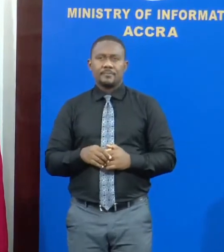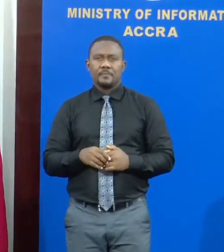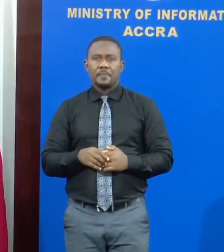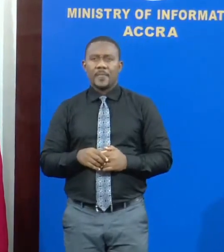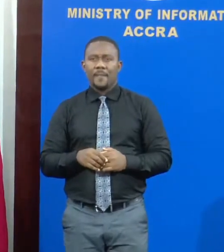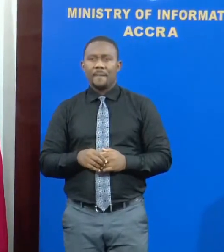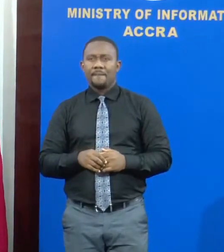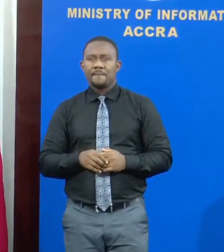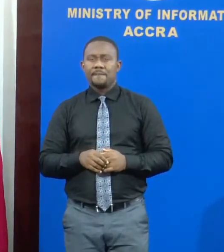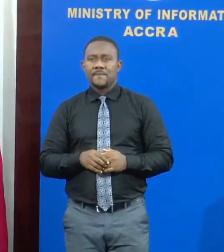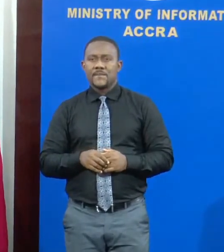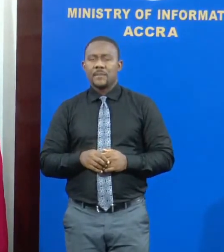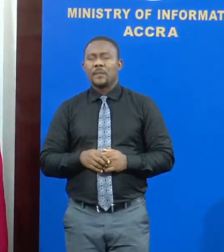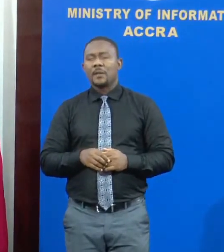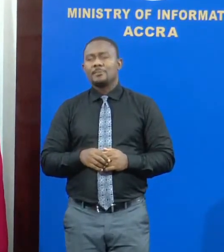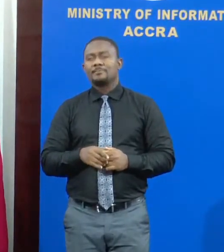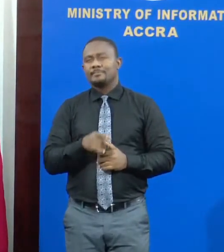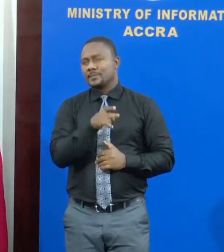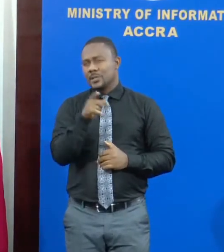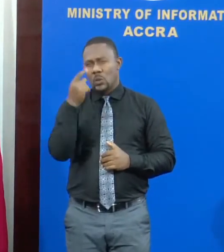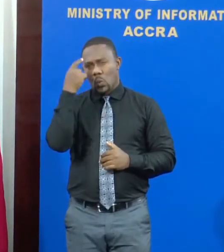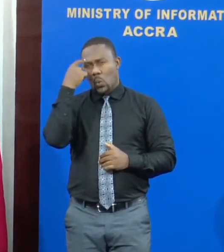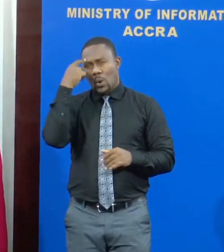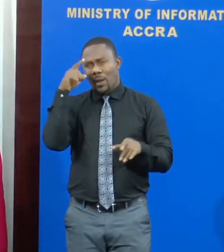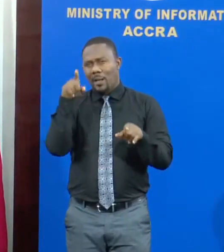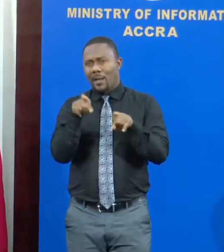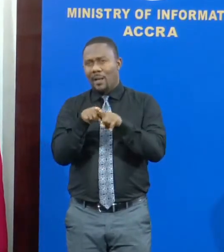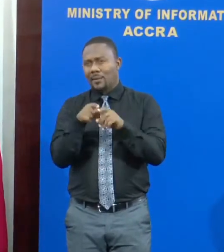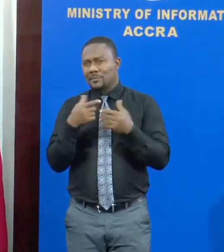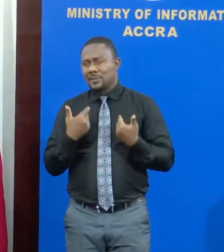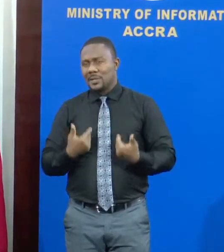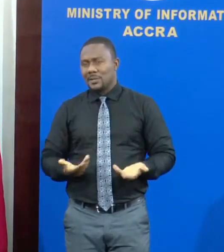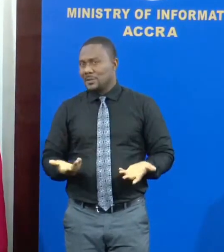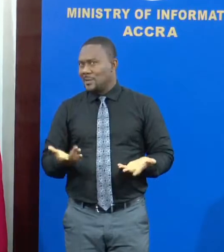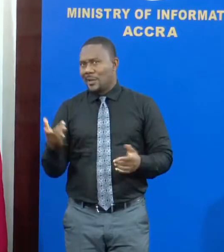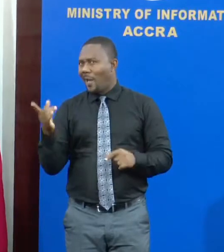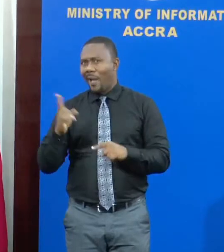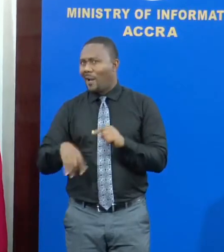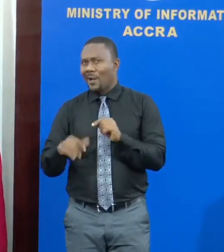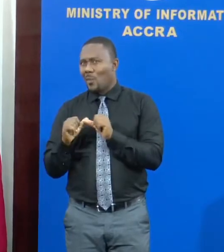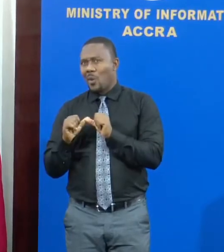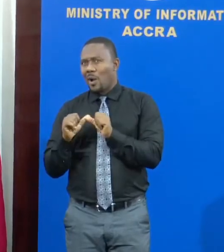I think you would agree with me that it cannot go on forever.